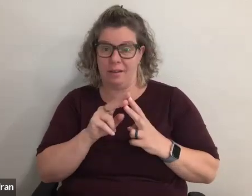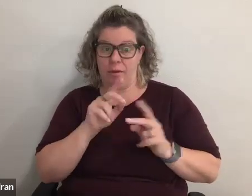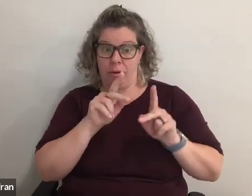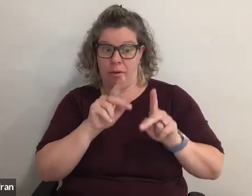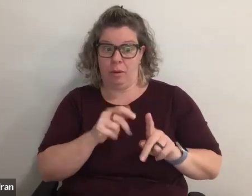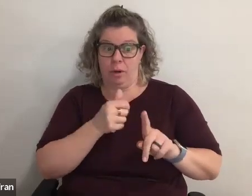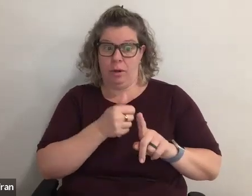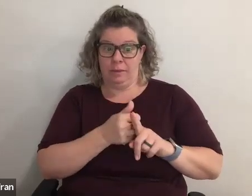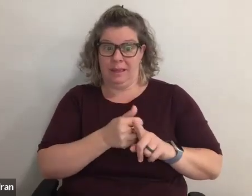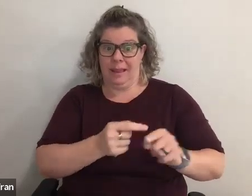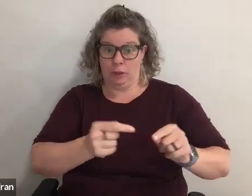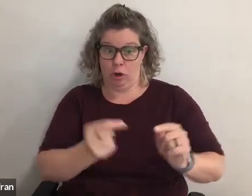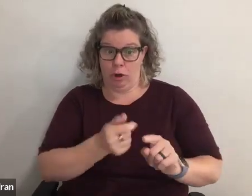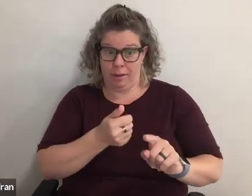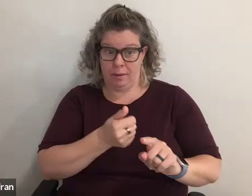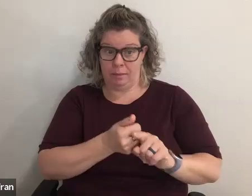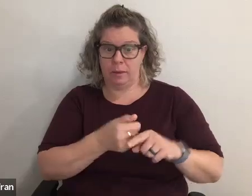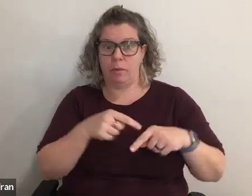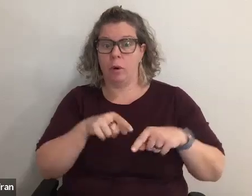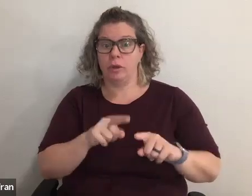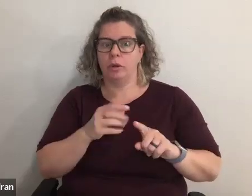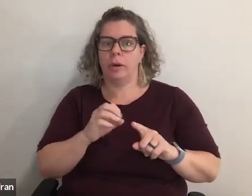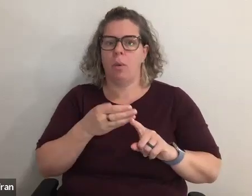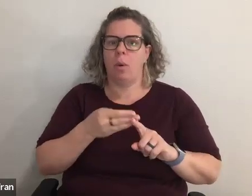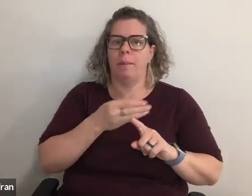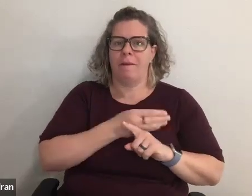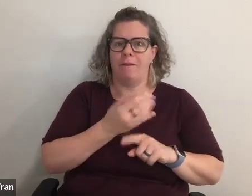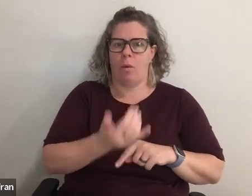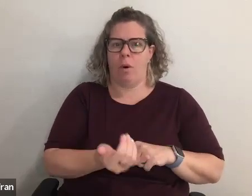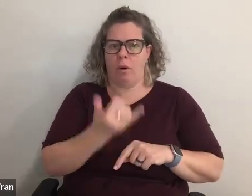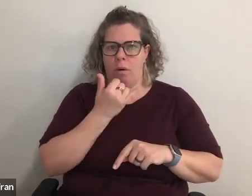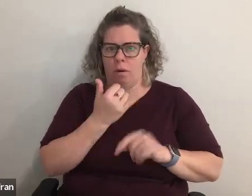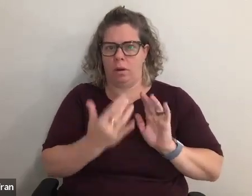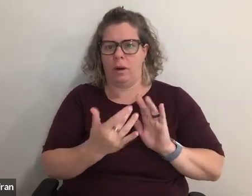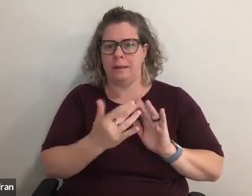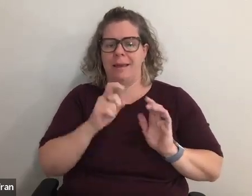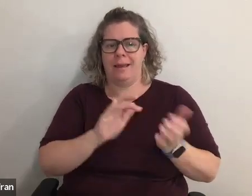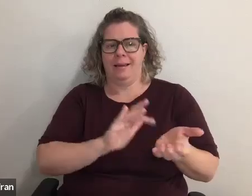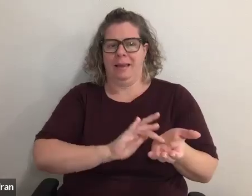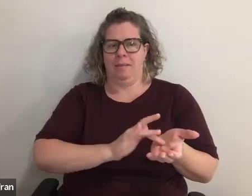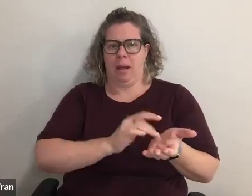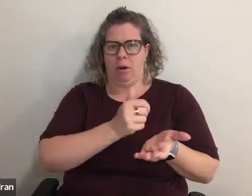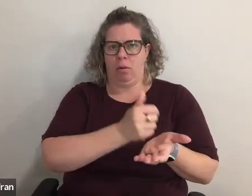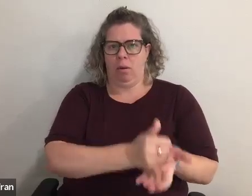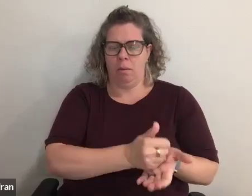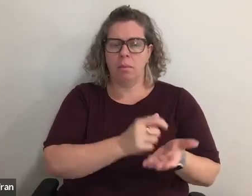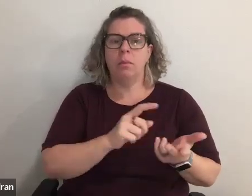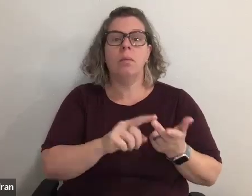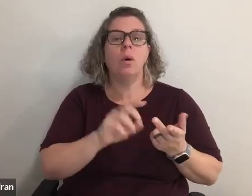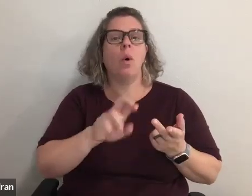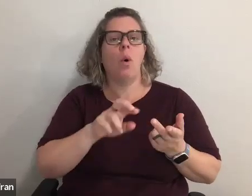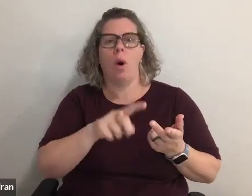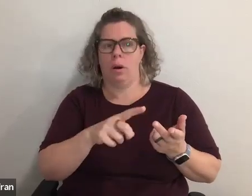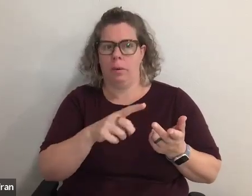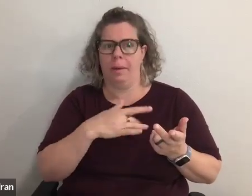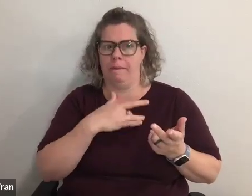has taken action to harm themselves either during or before the call and they need medical attention, or they're at imminent